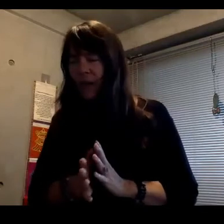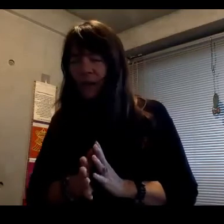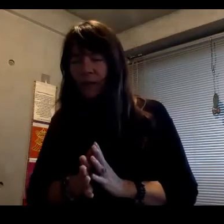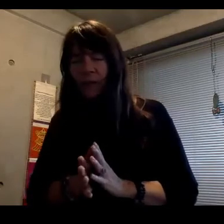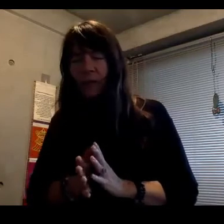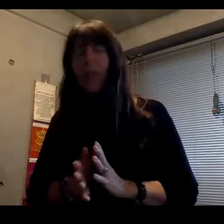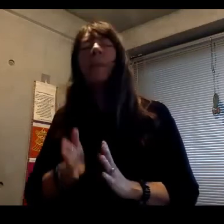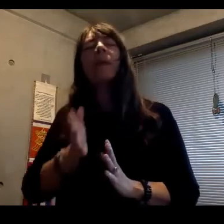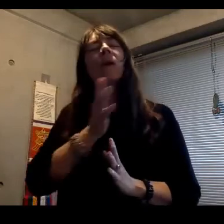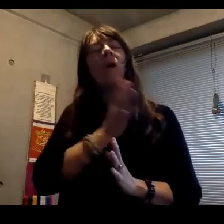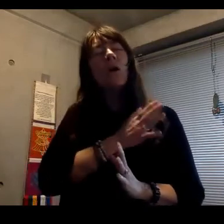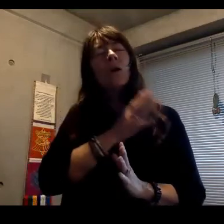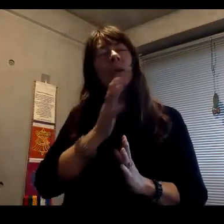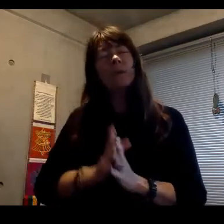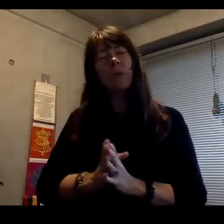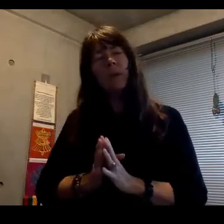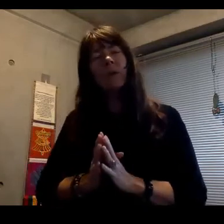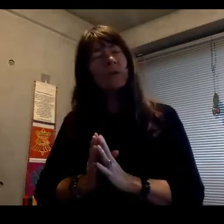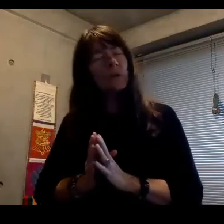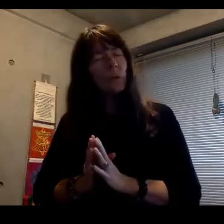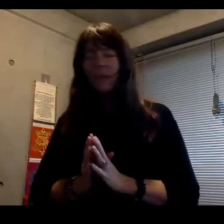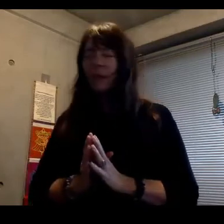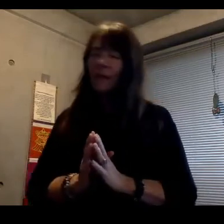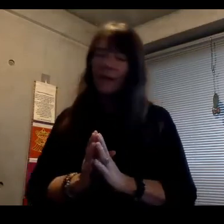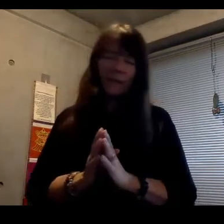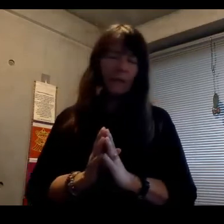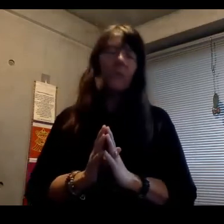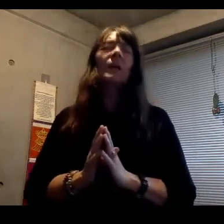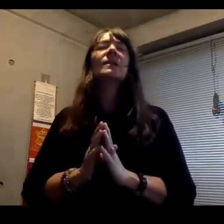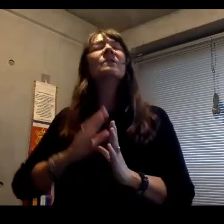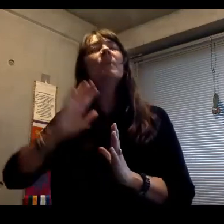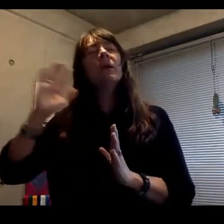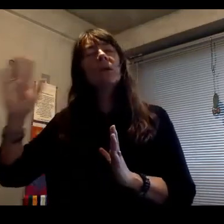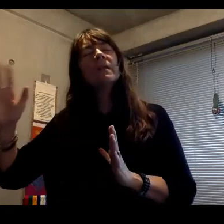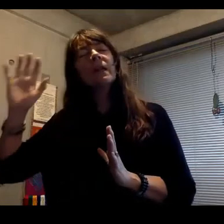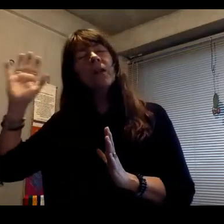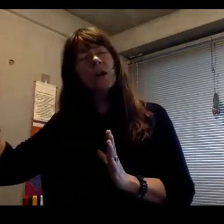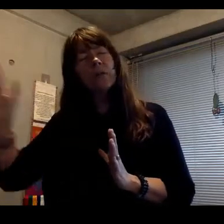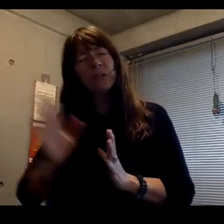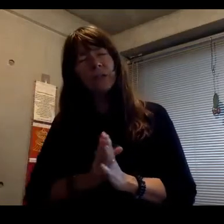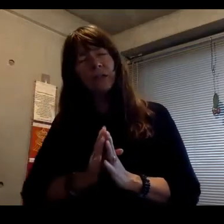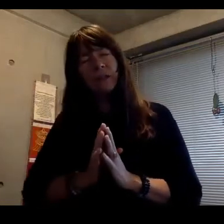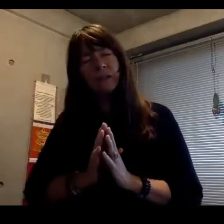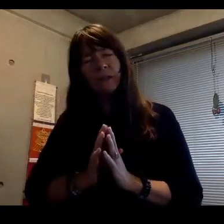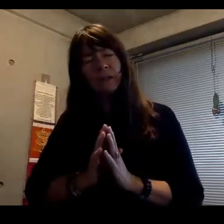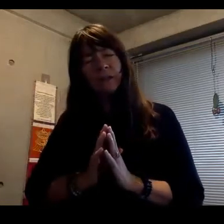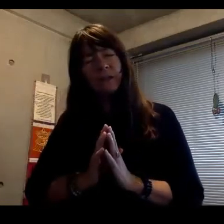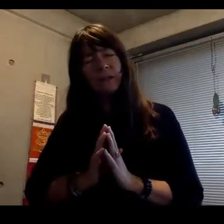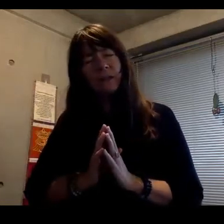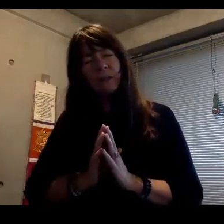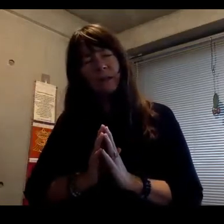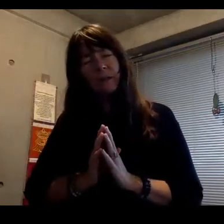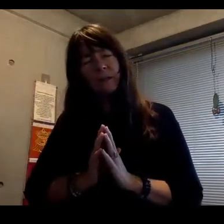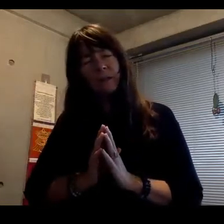numbers now. There always were those who are very easy with spirit and non-physical.